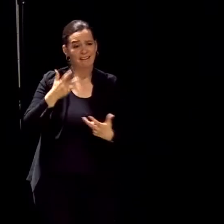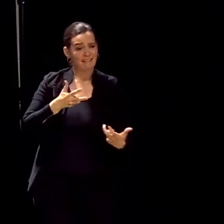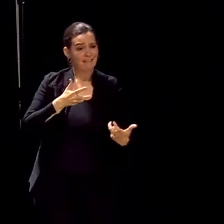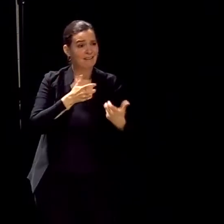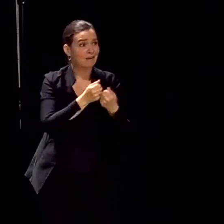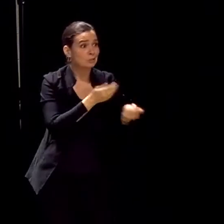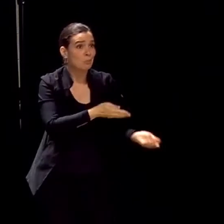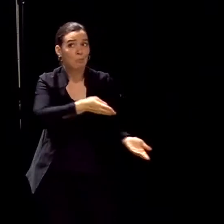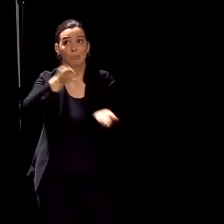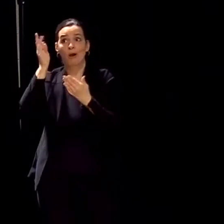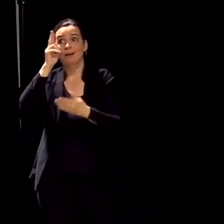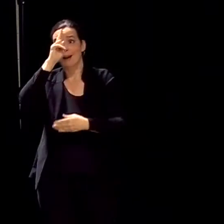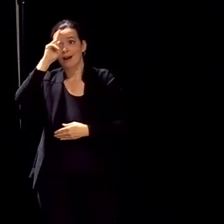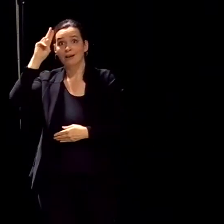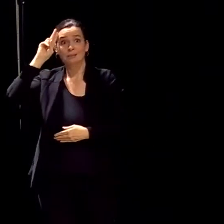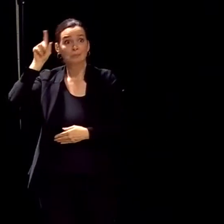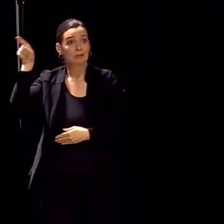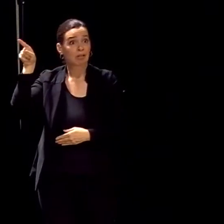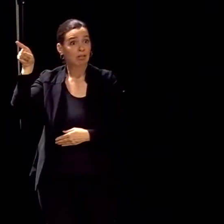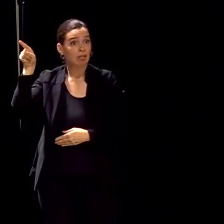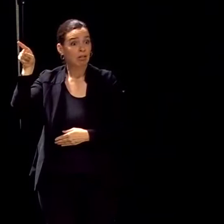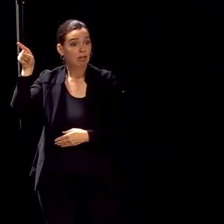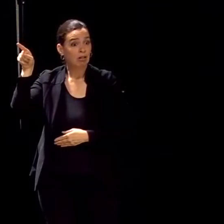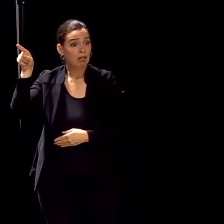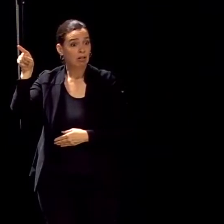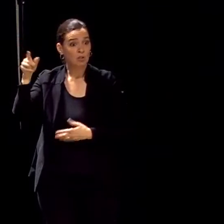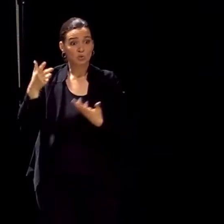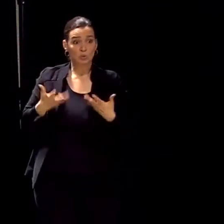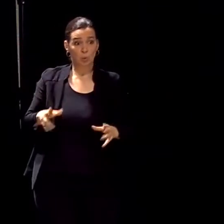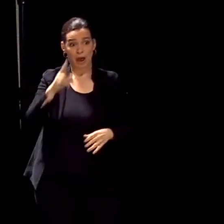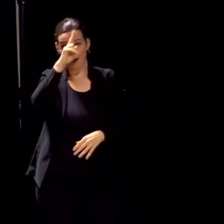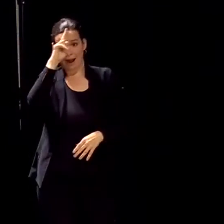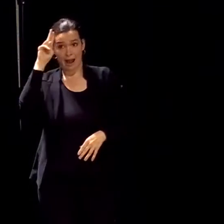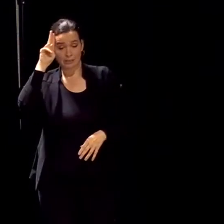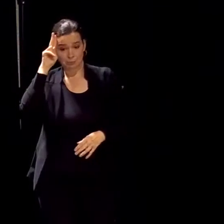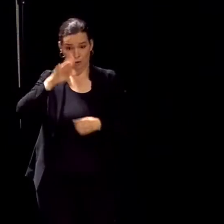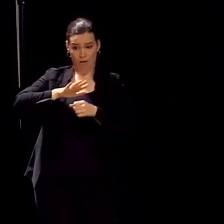can't let these cases in the next 90 days or 100 days until a